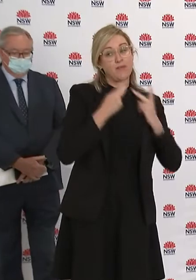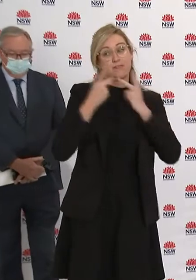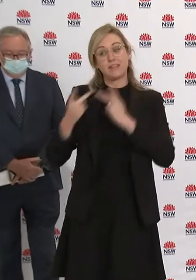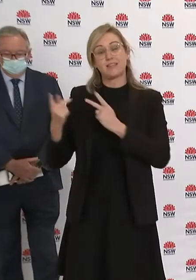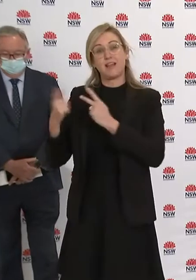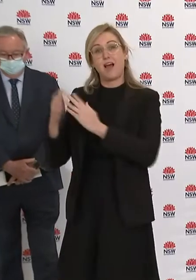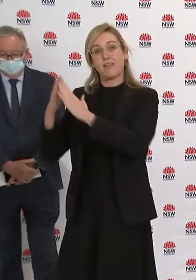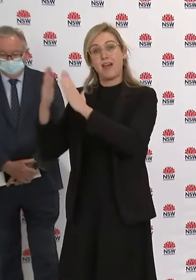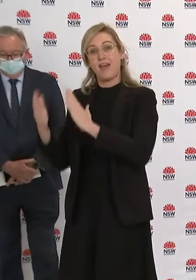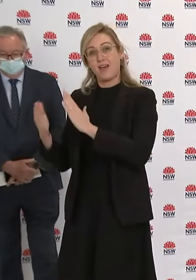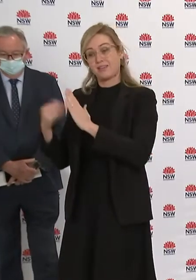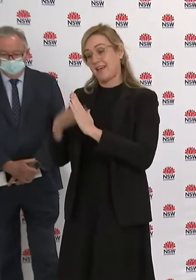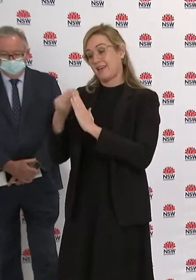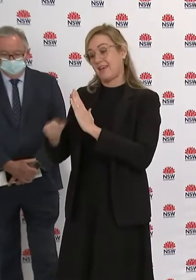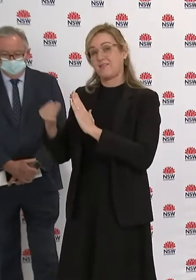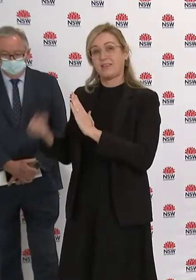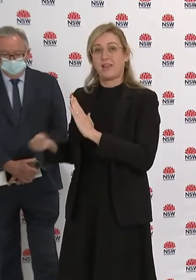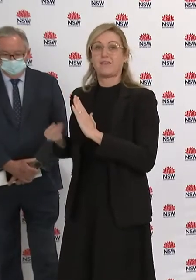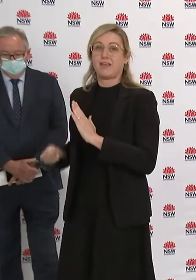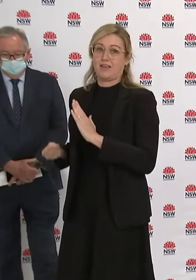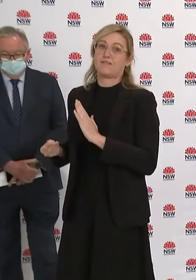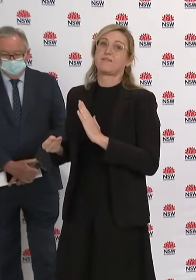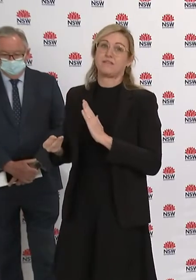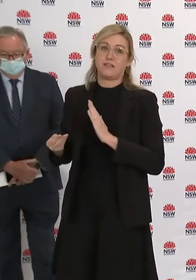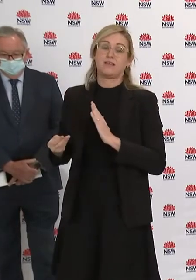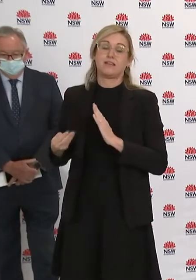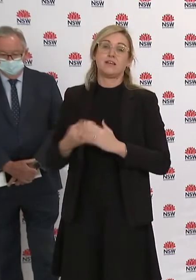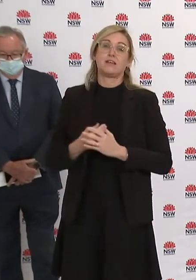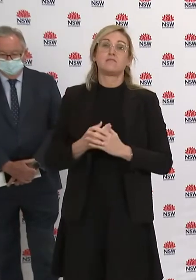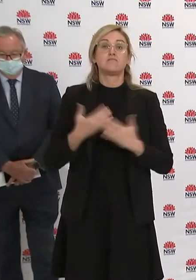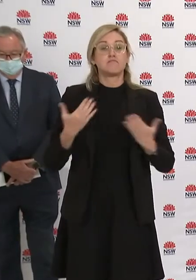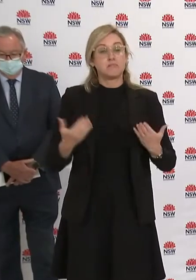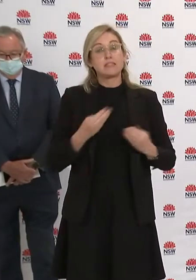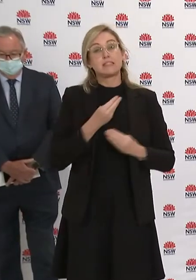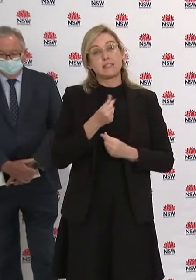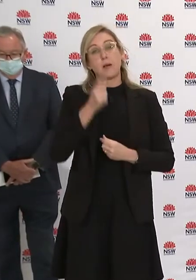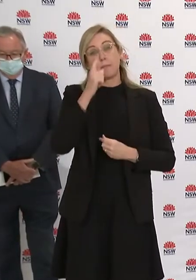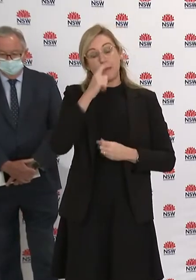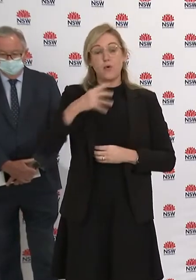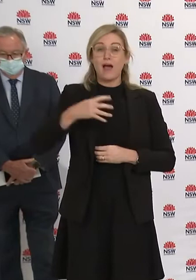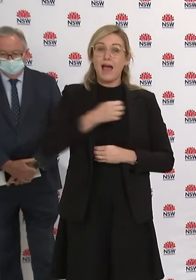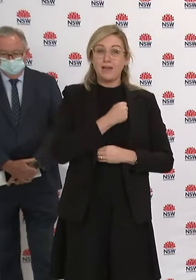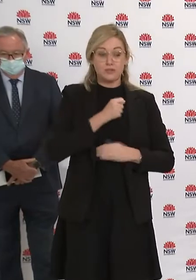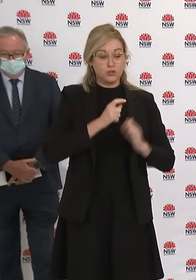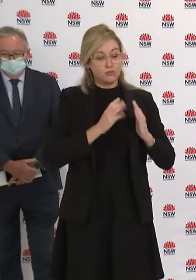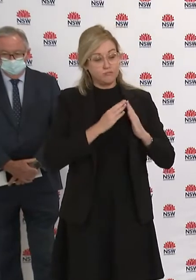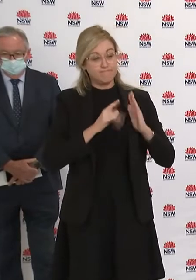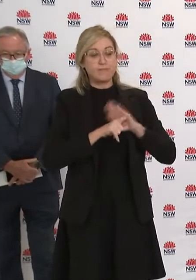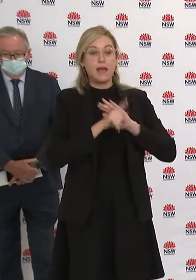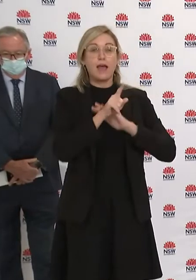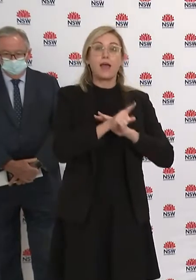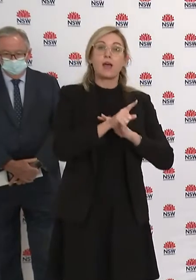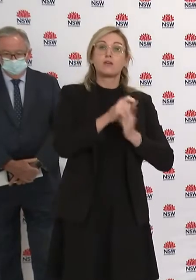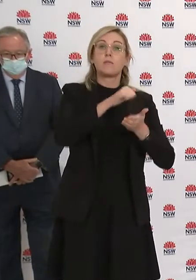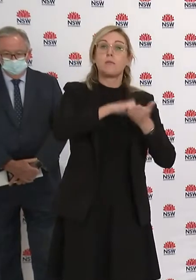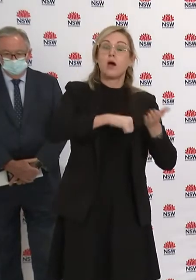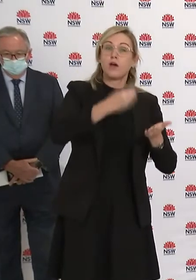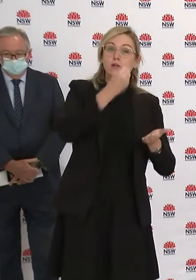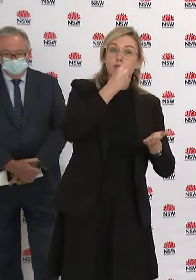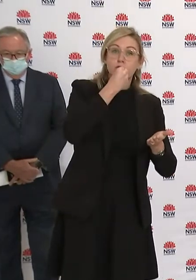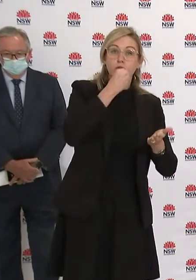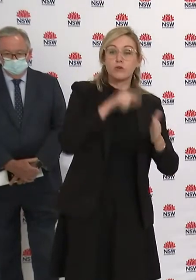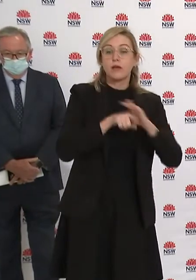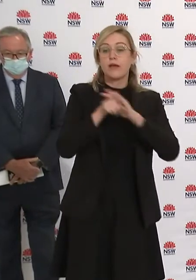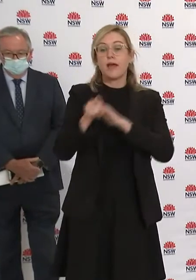some community spread from points where people have to actually go and get food, supermarkets and other